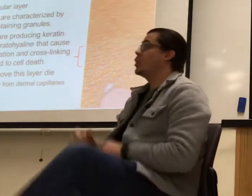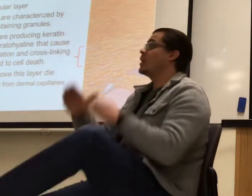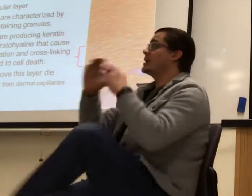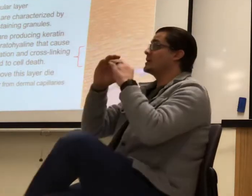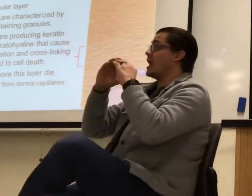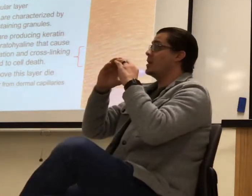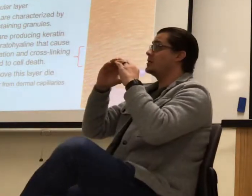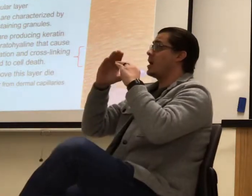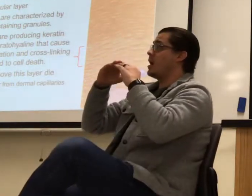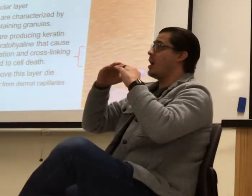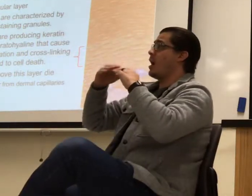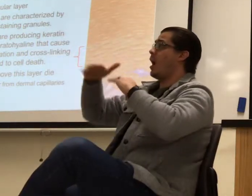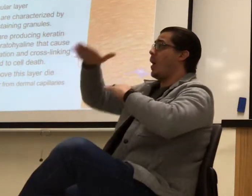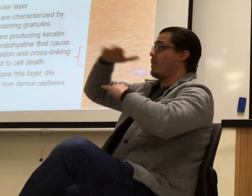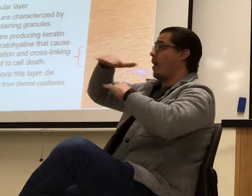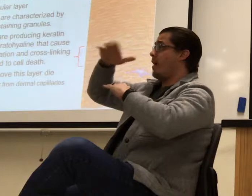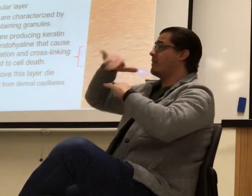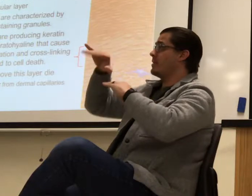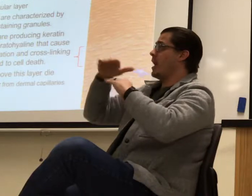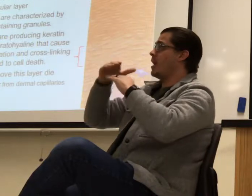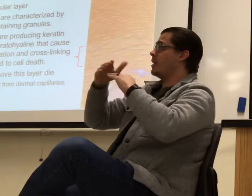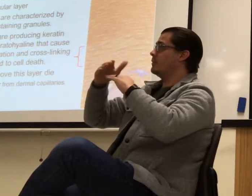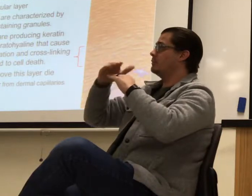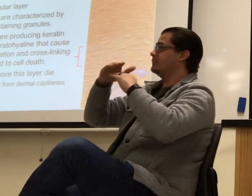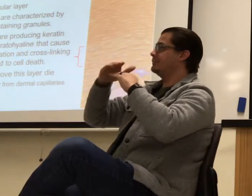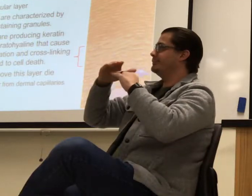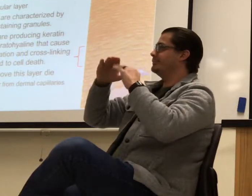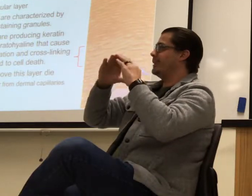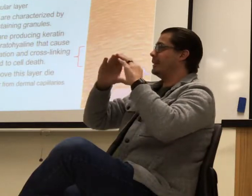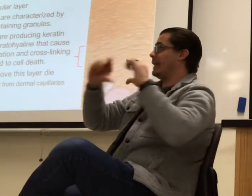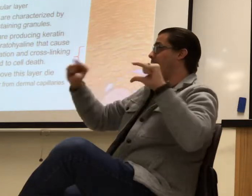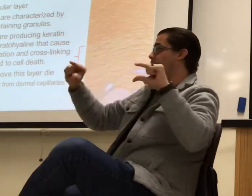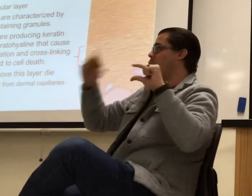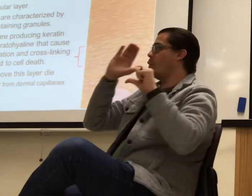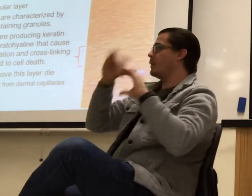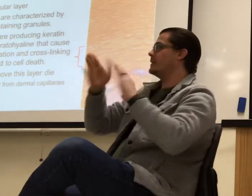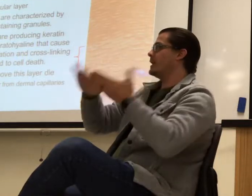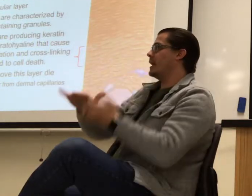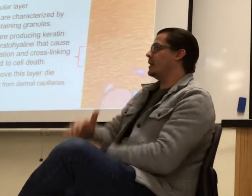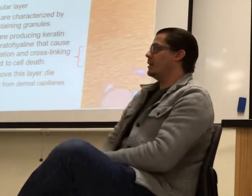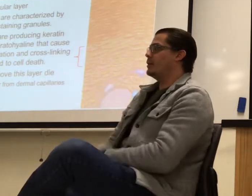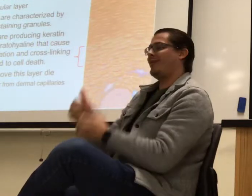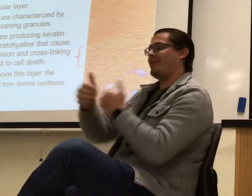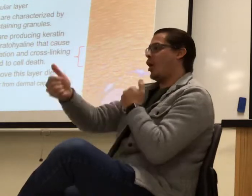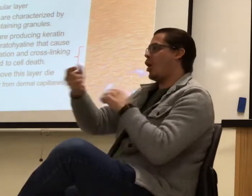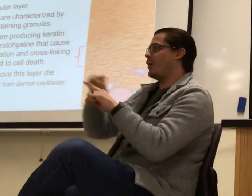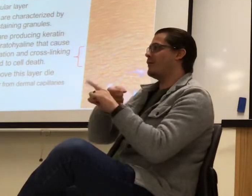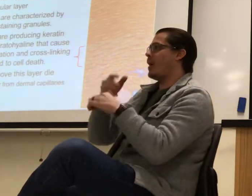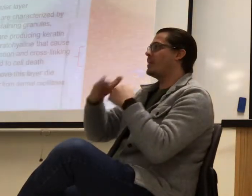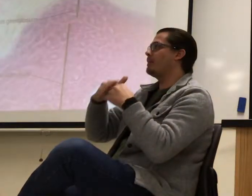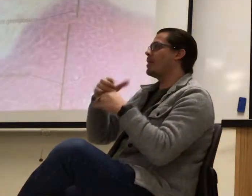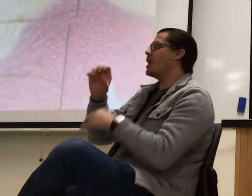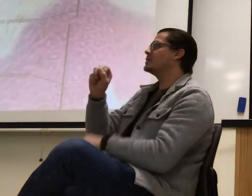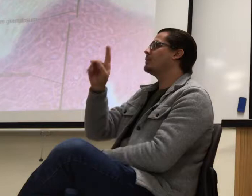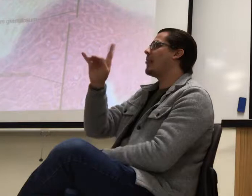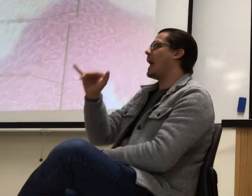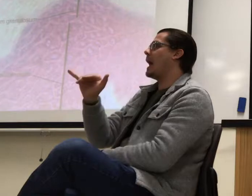dead. Okay. Too far from the capillaries. Anyways, let's see